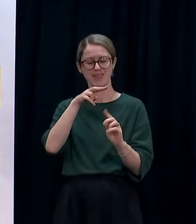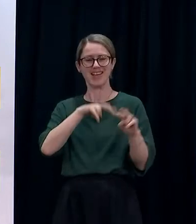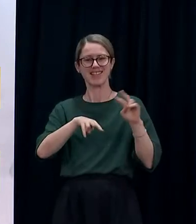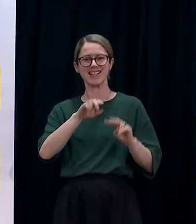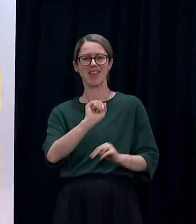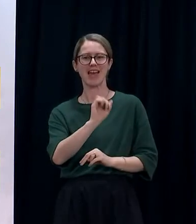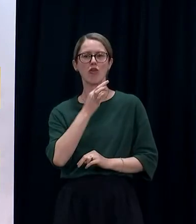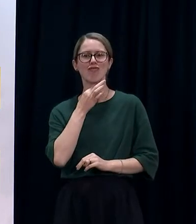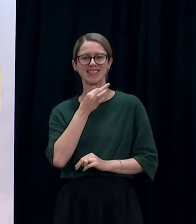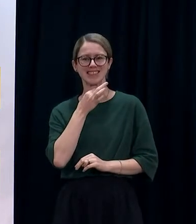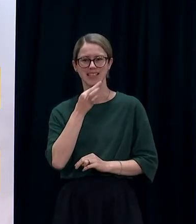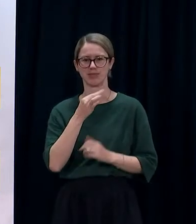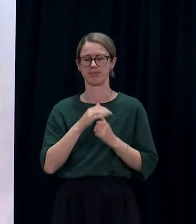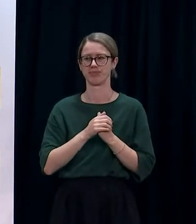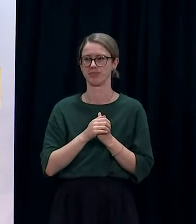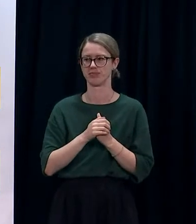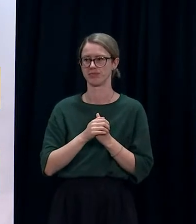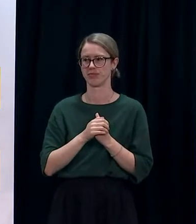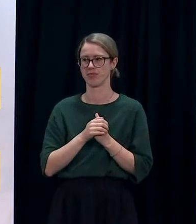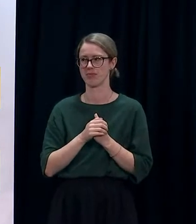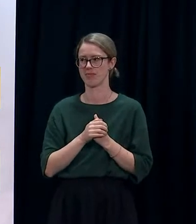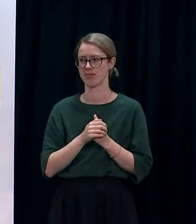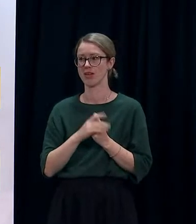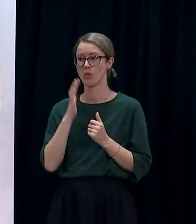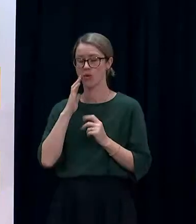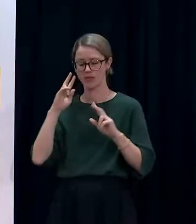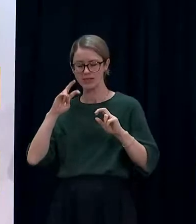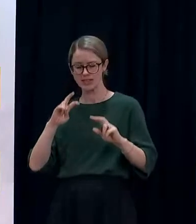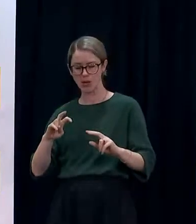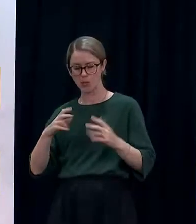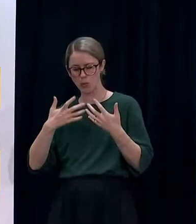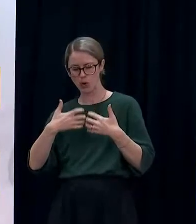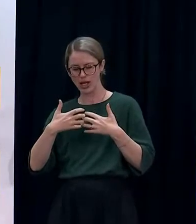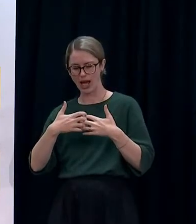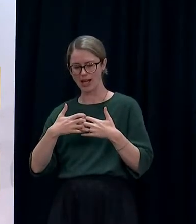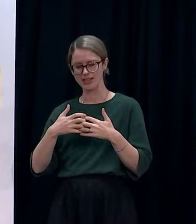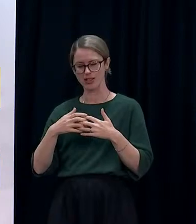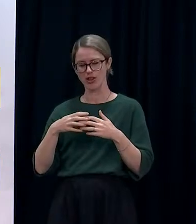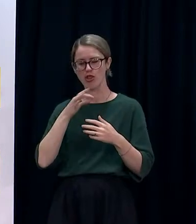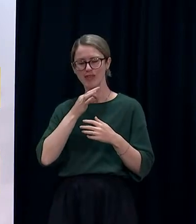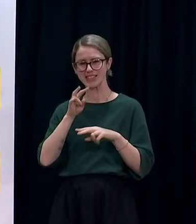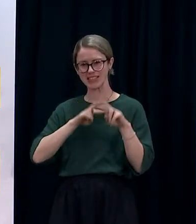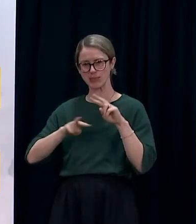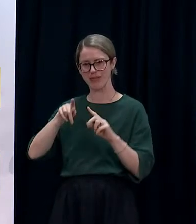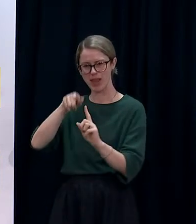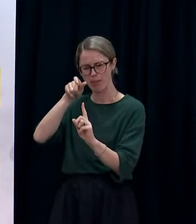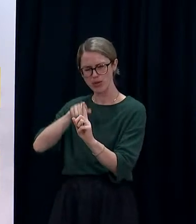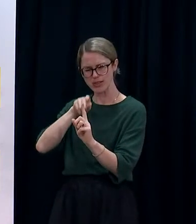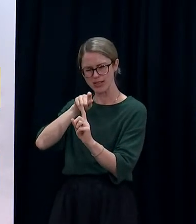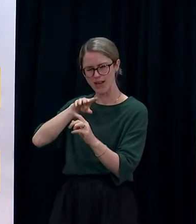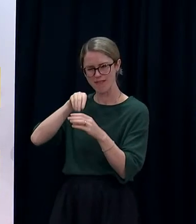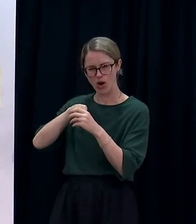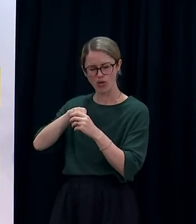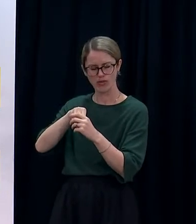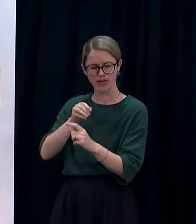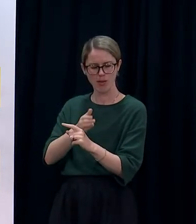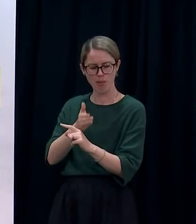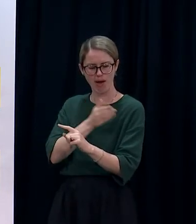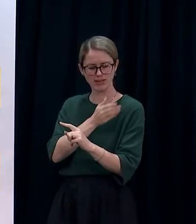done. One of the things that we will find through the investigation is what that risk assessment looked like, and did it involve